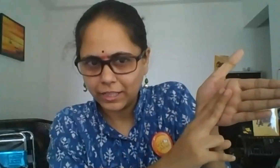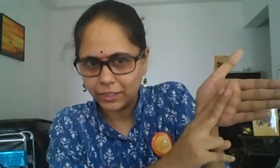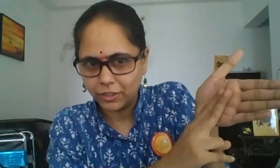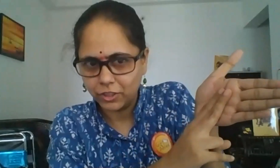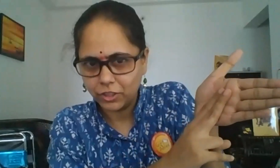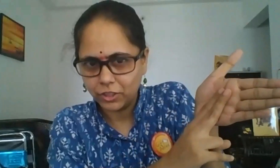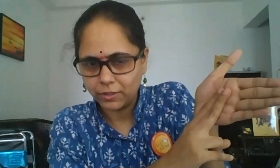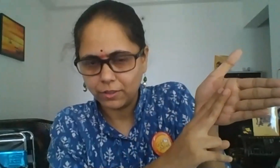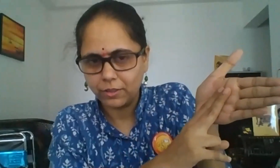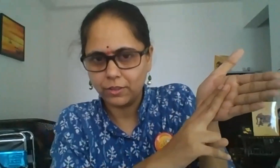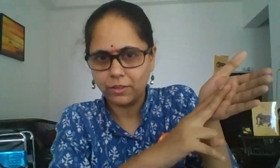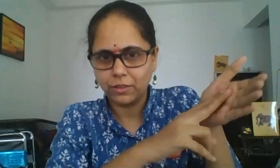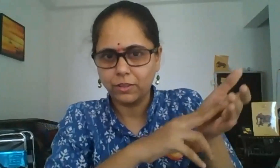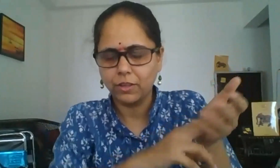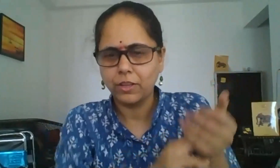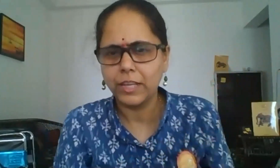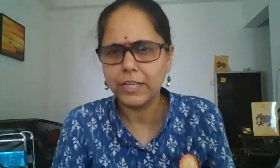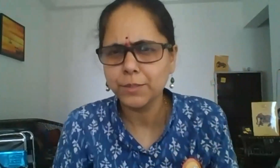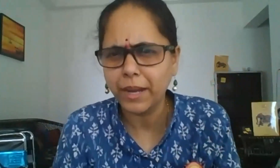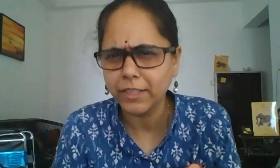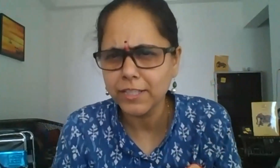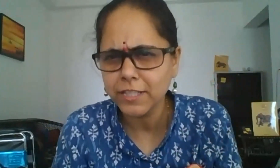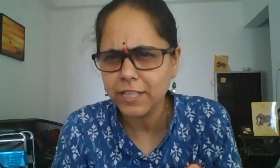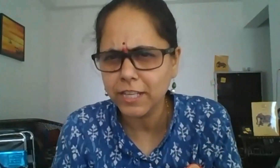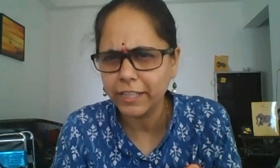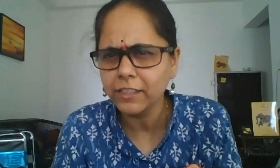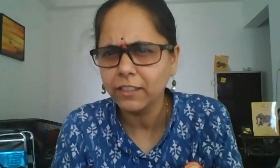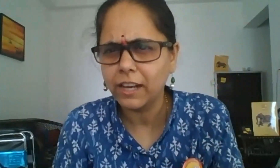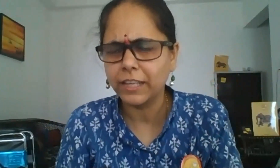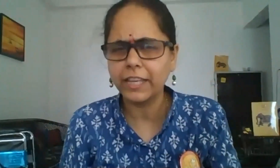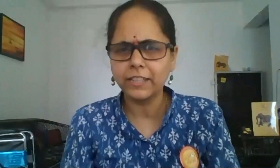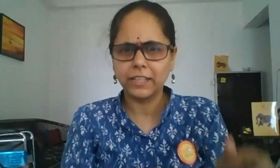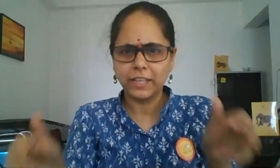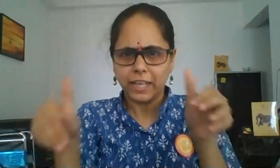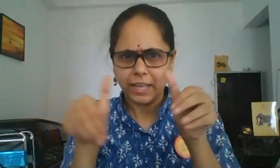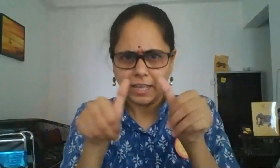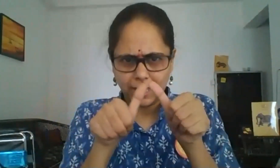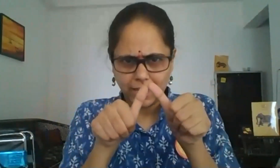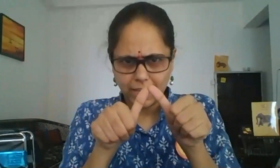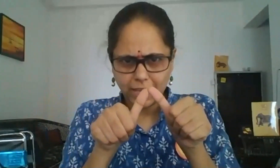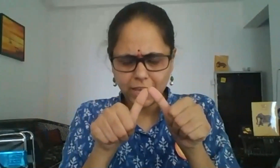N. Let us practice till N again. A,